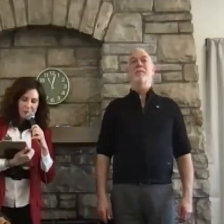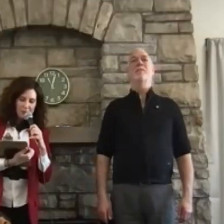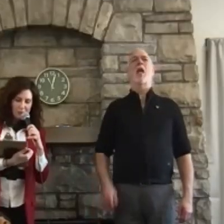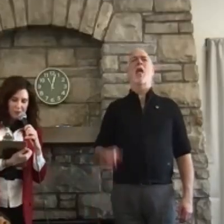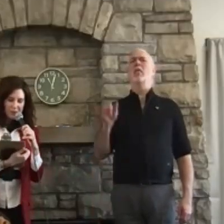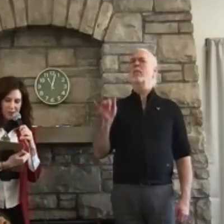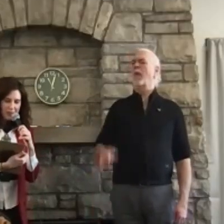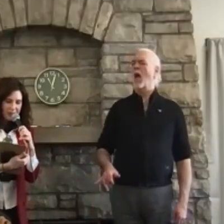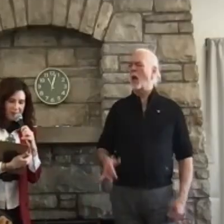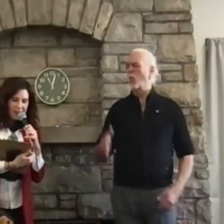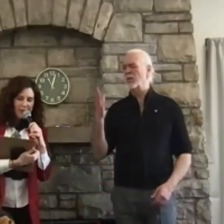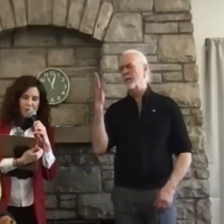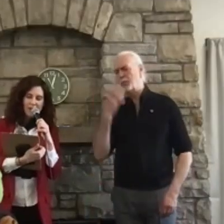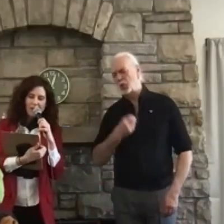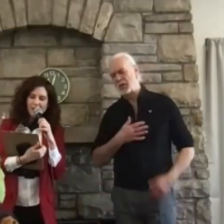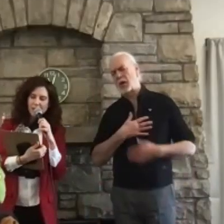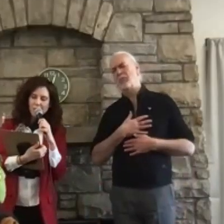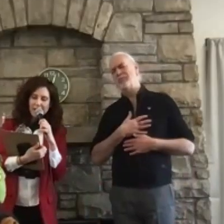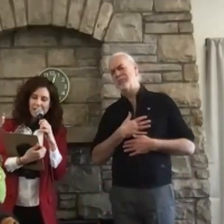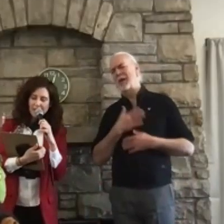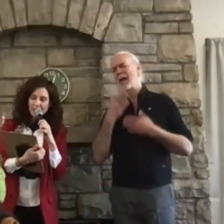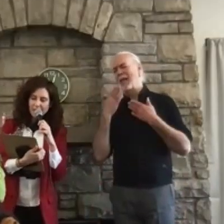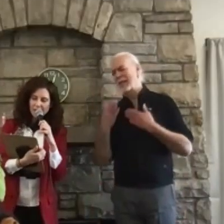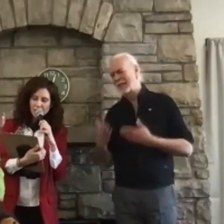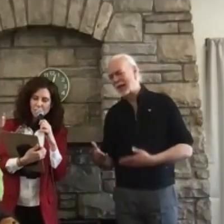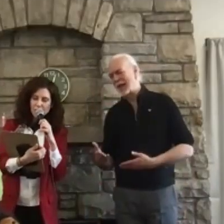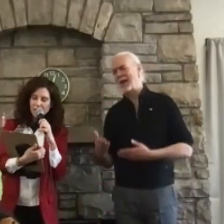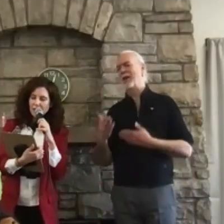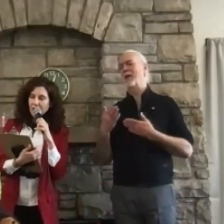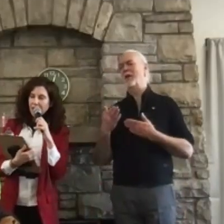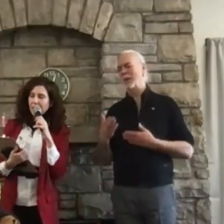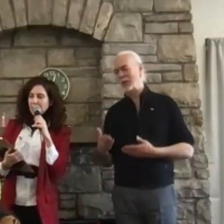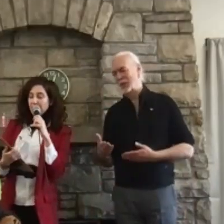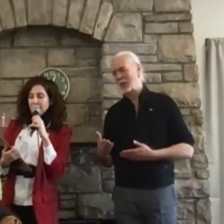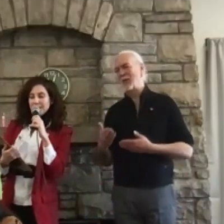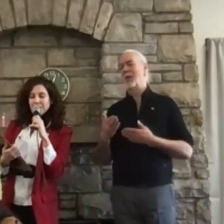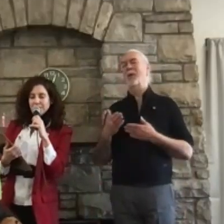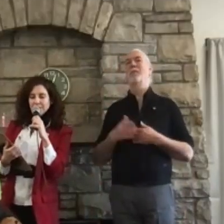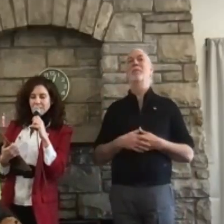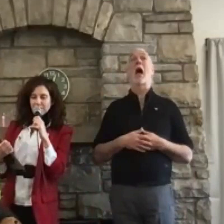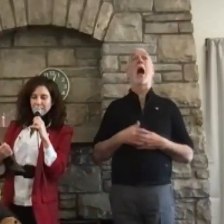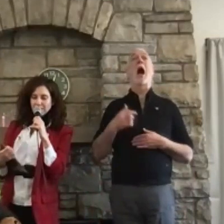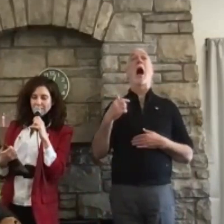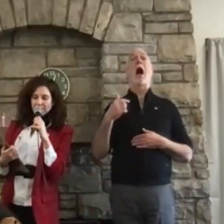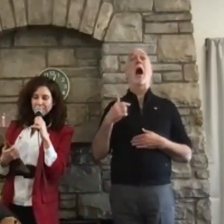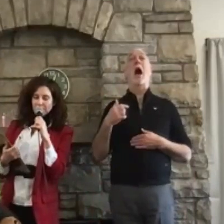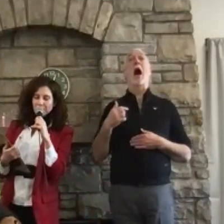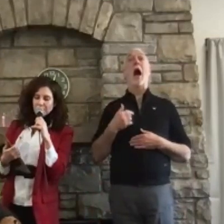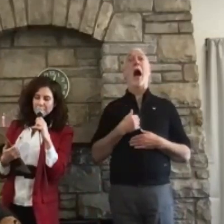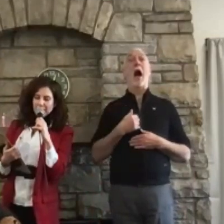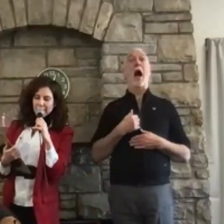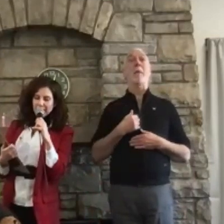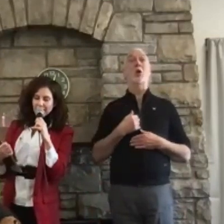That was beautiful. Thank you, Anangikwe, Little Doob. I'm gonna give a little bit